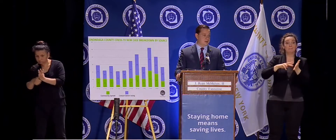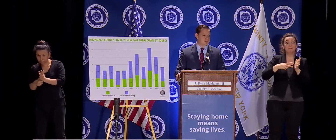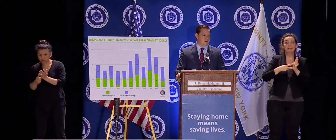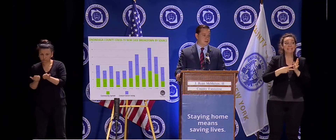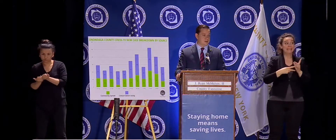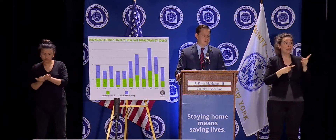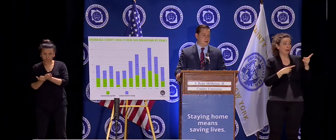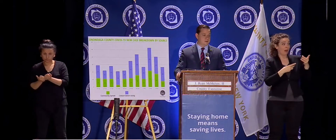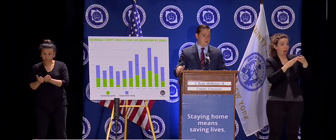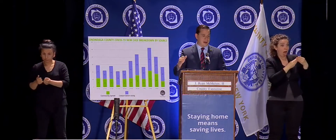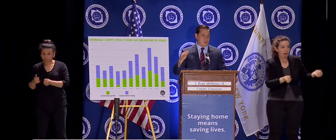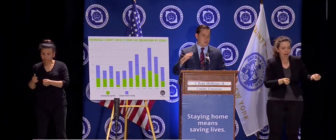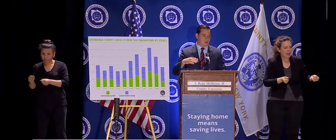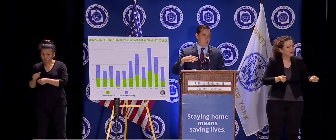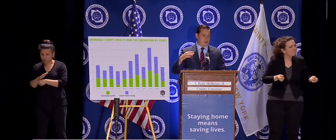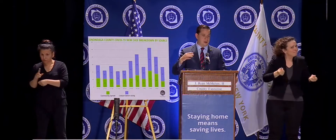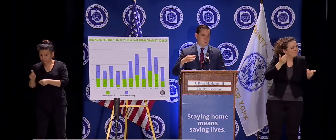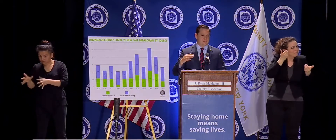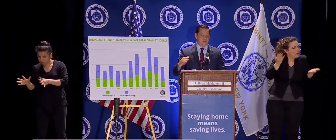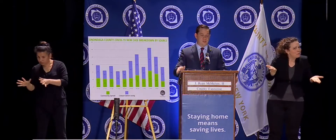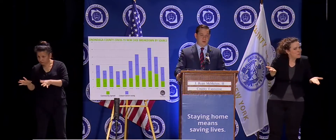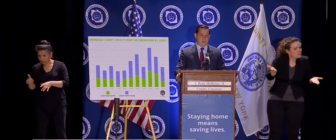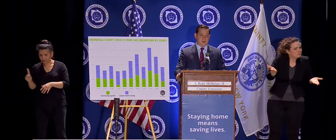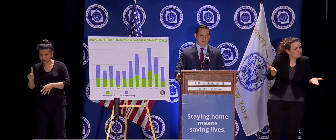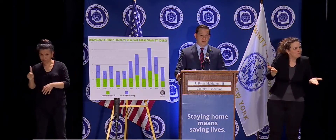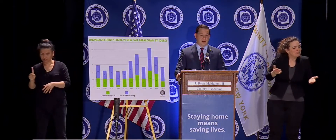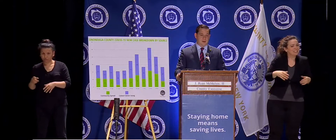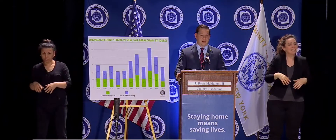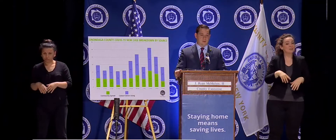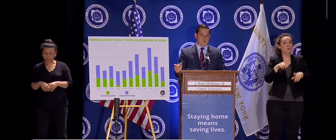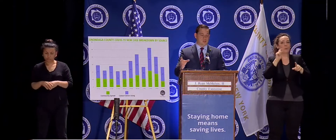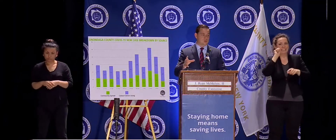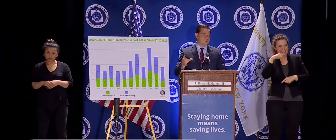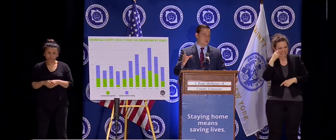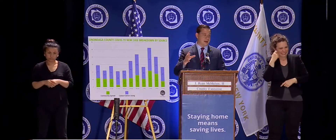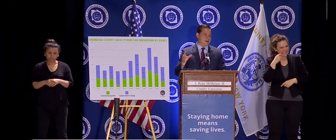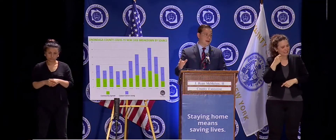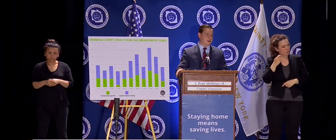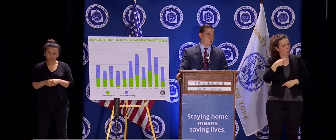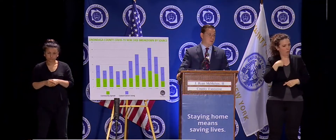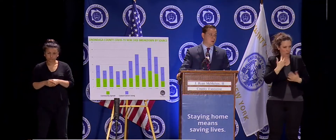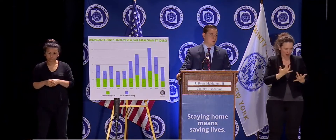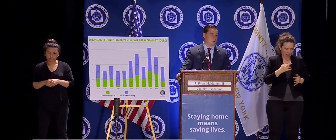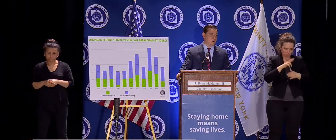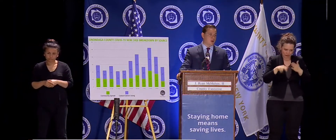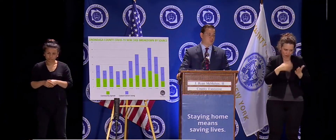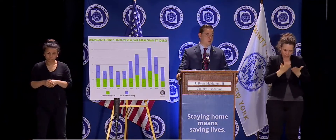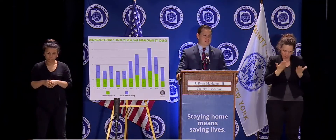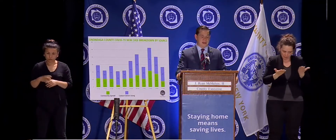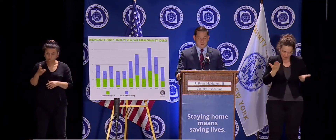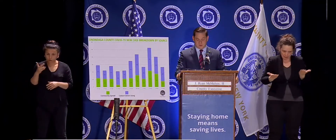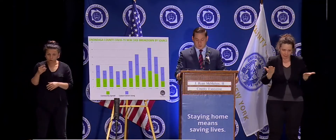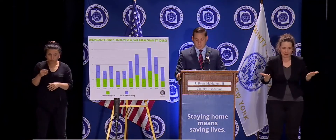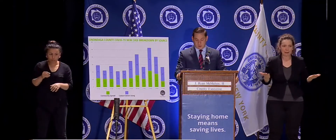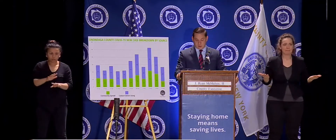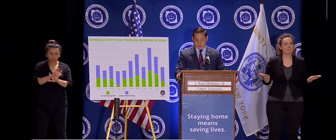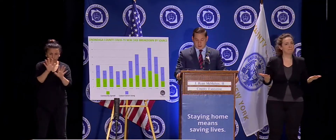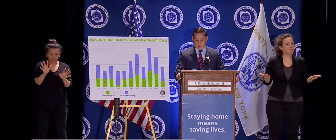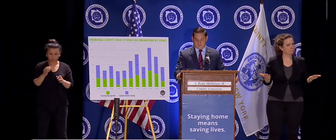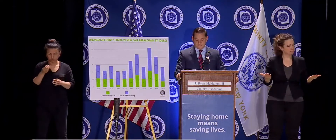And, so that will determine, that will skew some of that data over the long period of time.